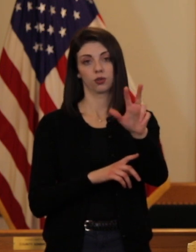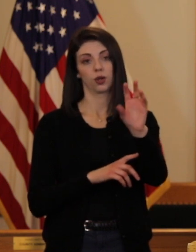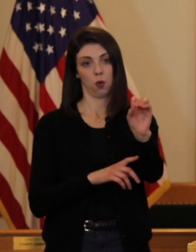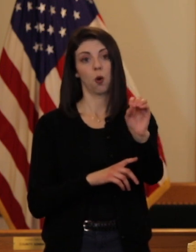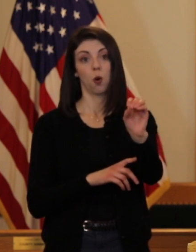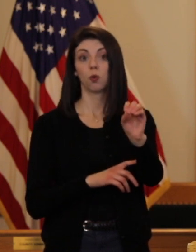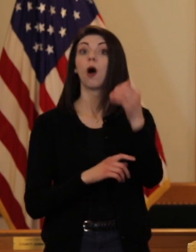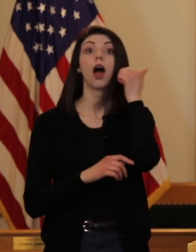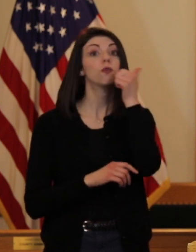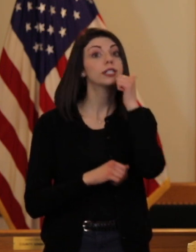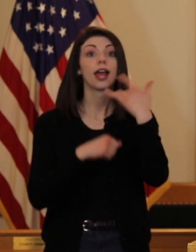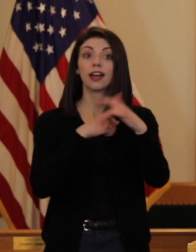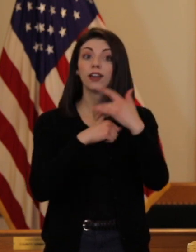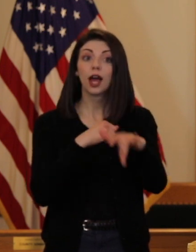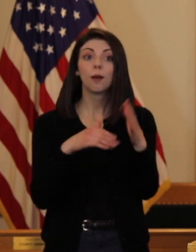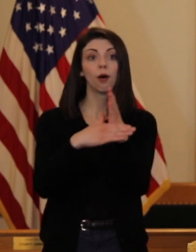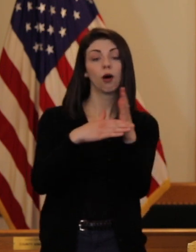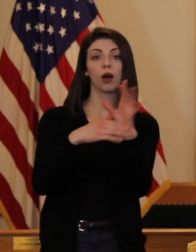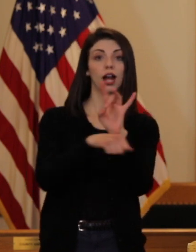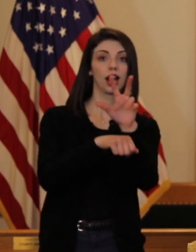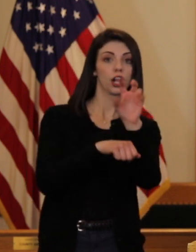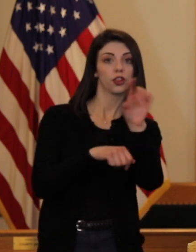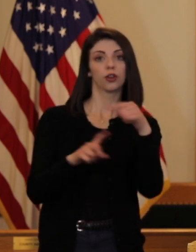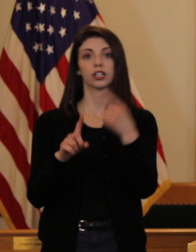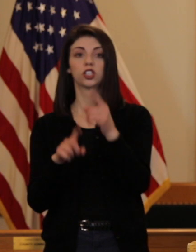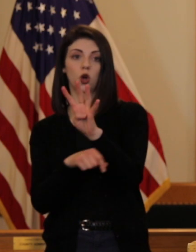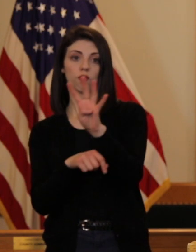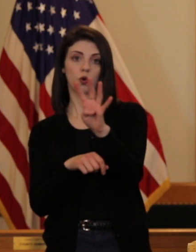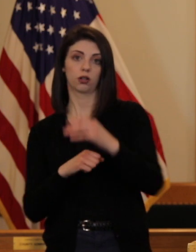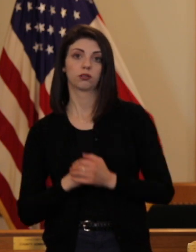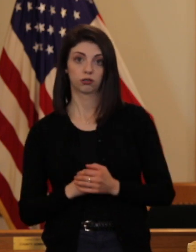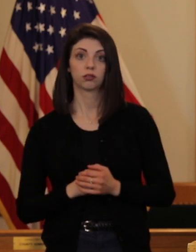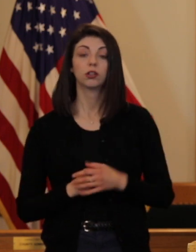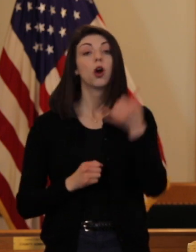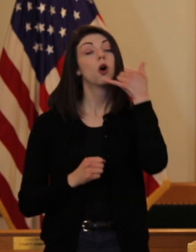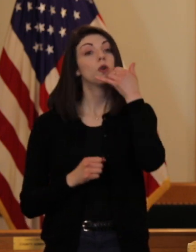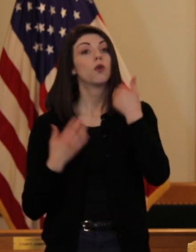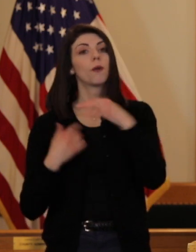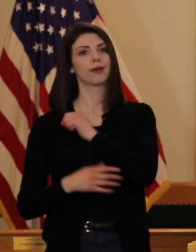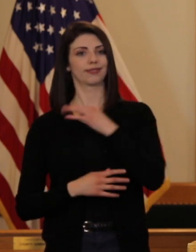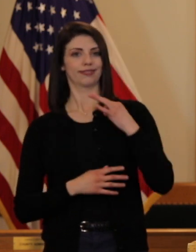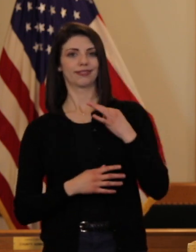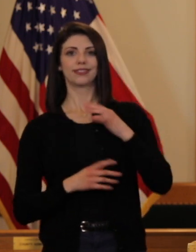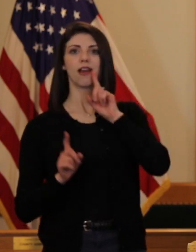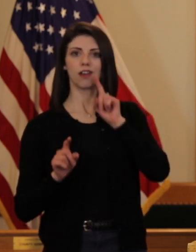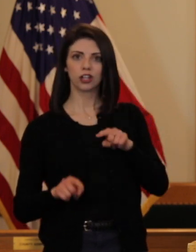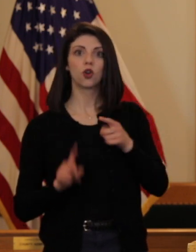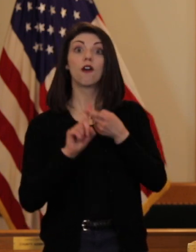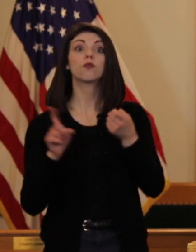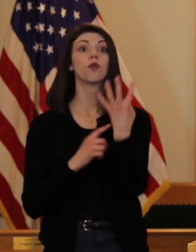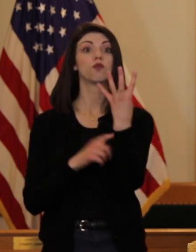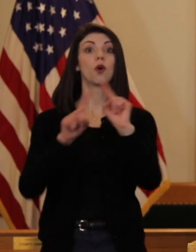315-349-3330 every day between 8:30 and 4 p.m. The phones are manned by staff from 4 different county